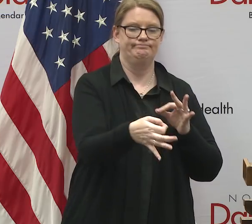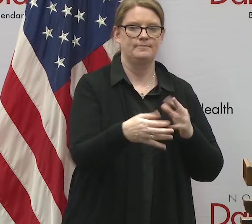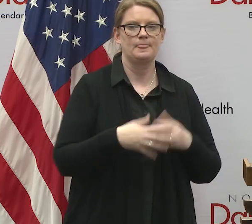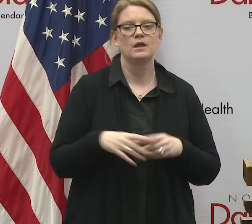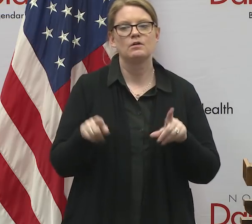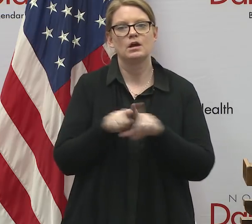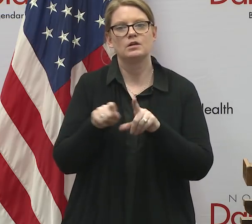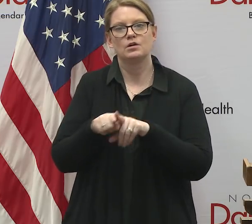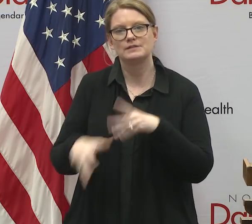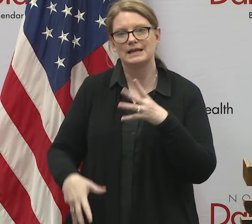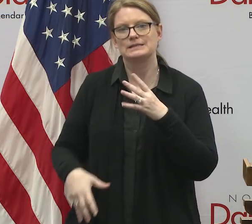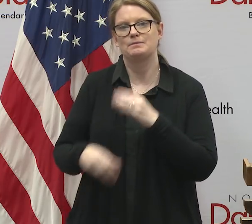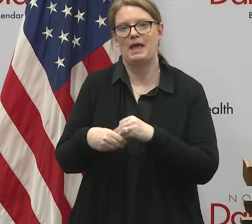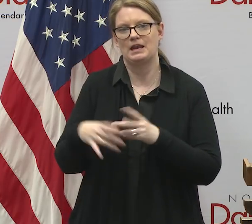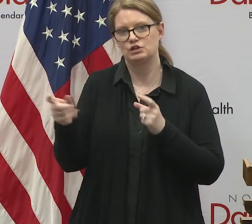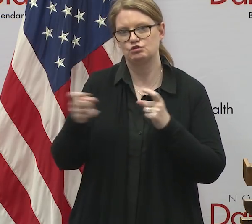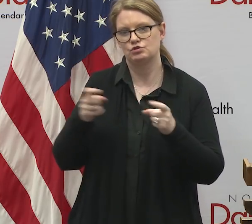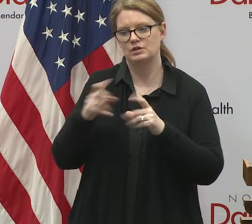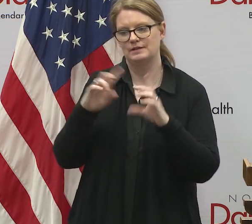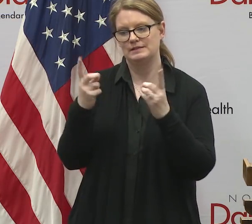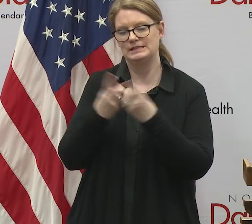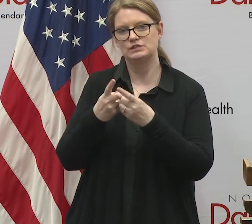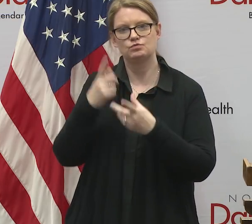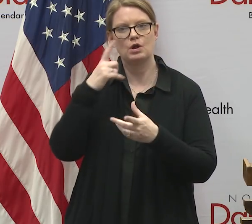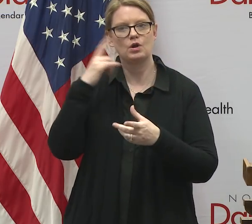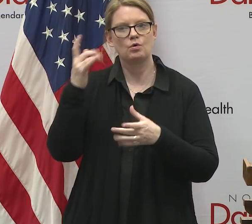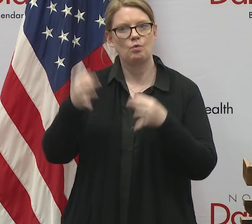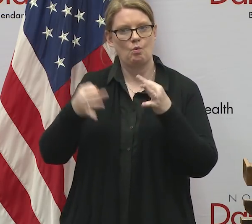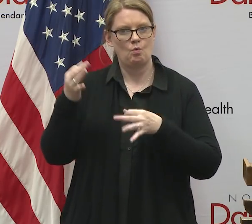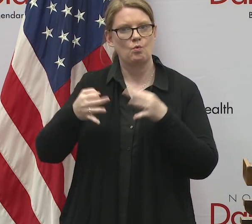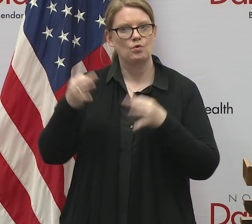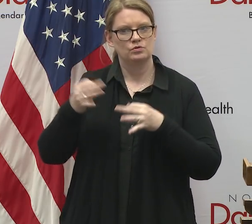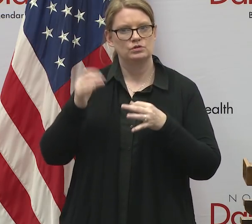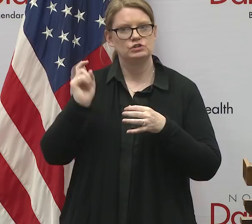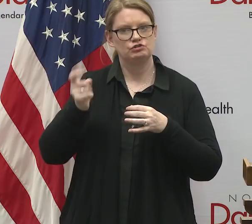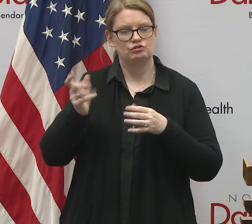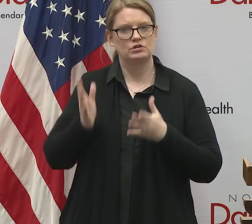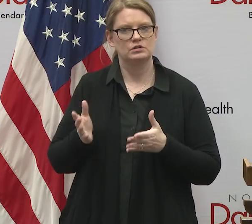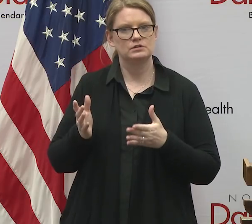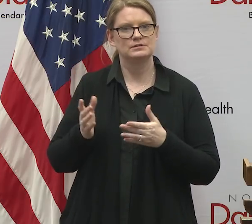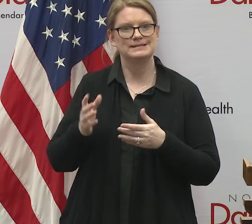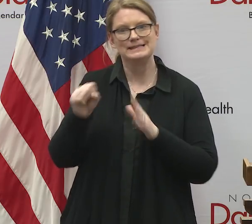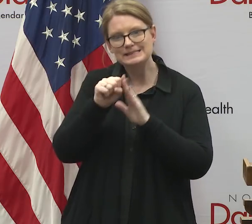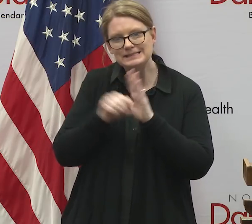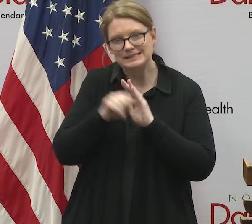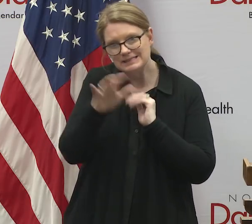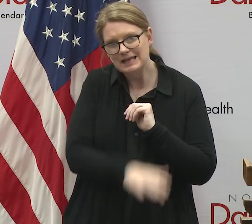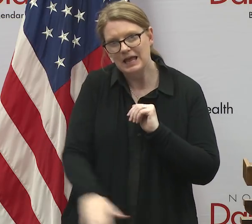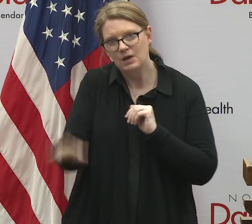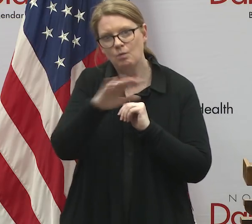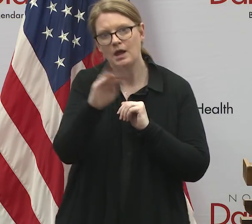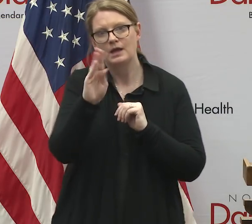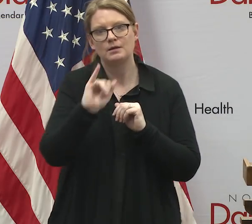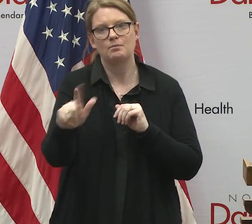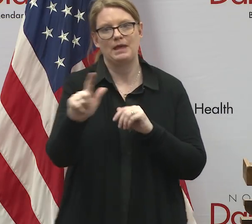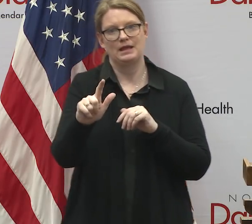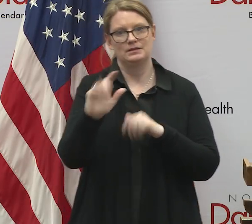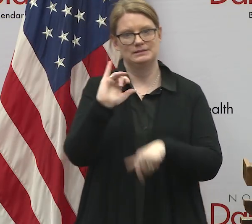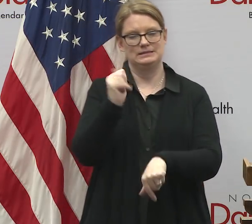Italy had another 600 plus today in terms of deaths. But one of the things that's troubling coming out of Spain is when they got in a